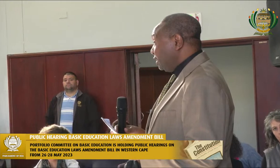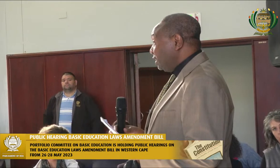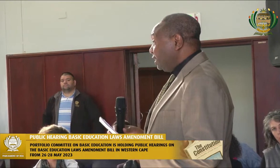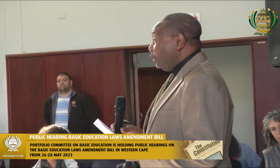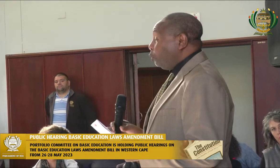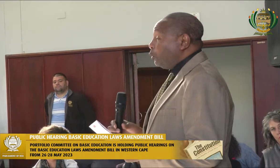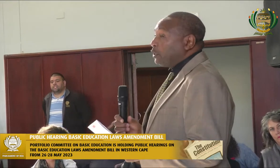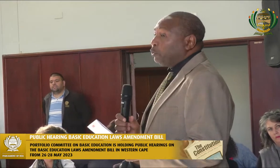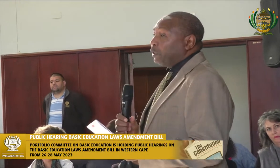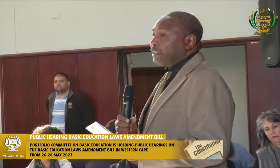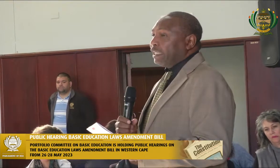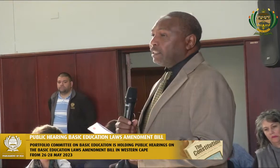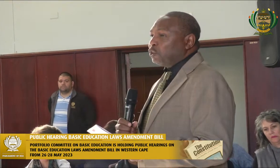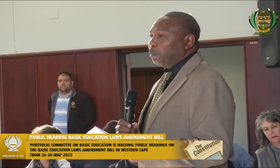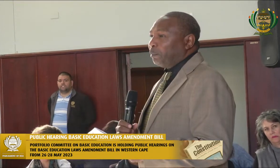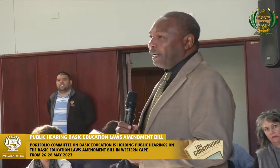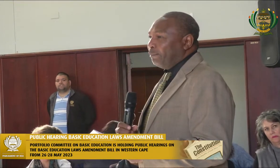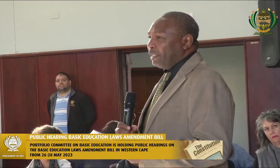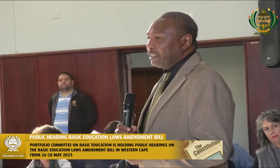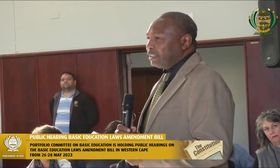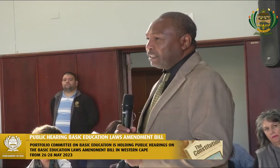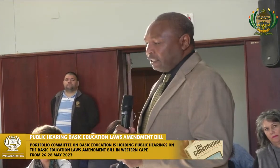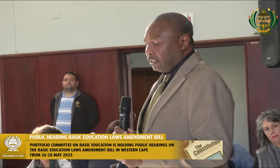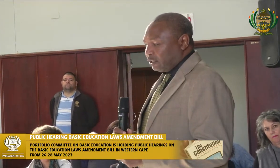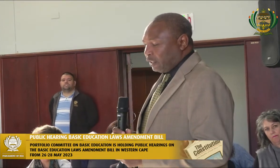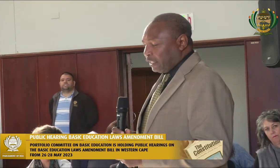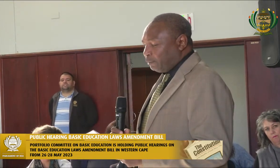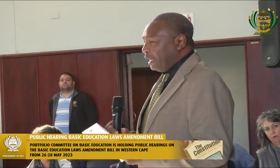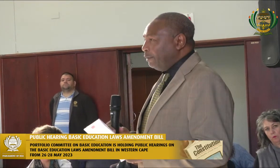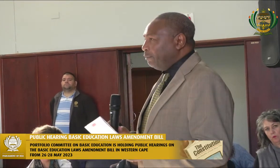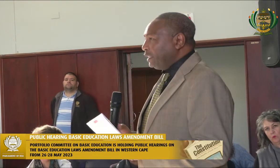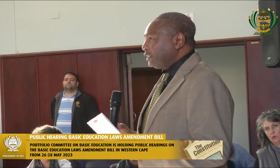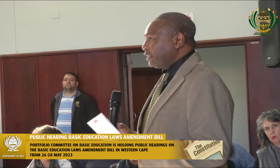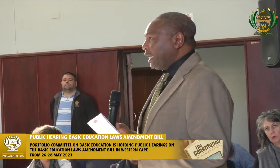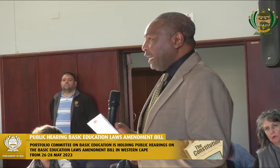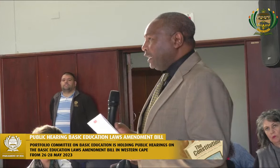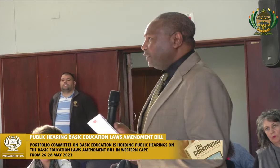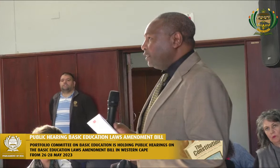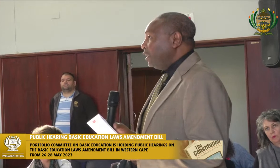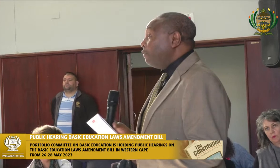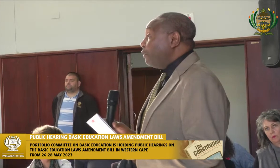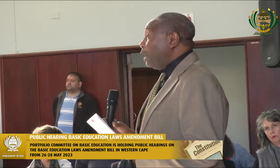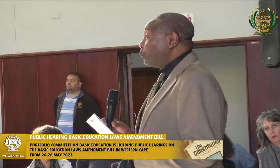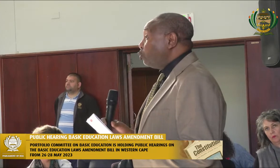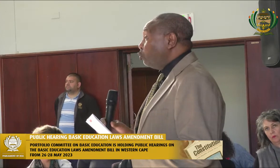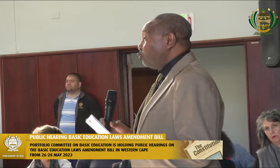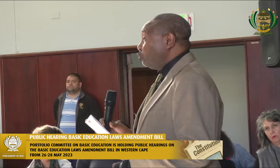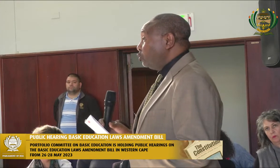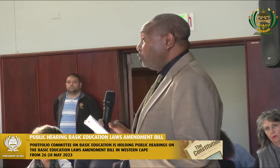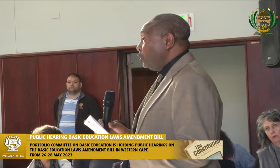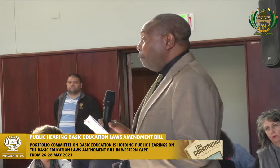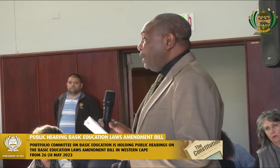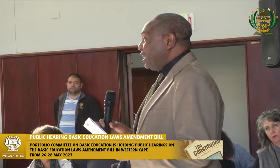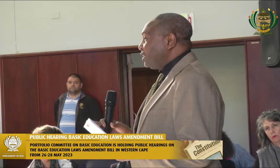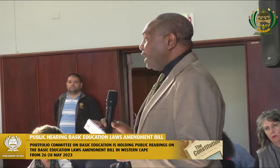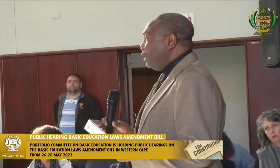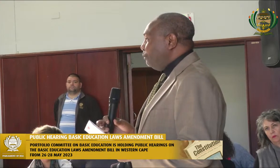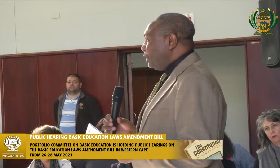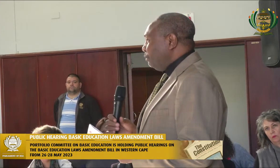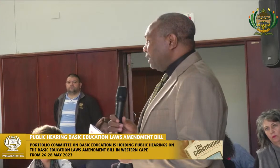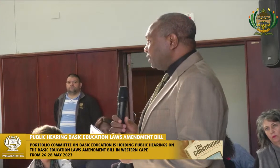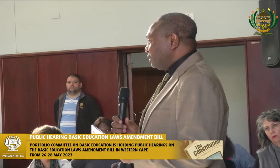proposals, which we send to Parliament, so that Parliament can, if approved,